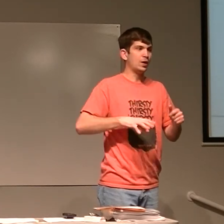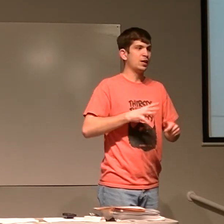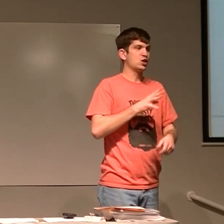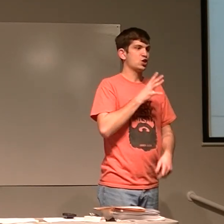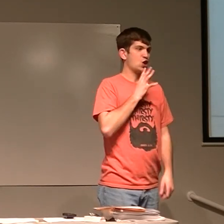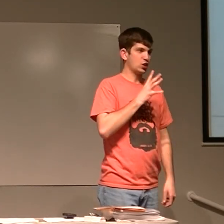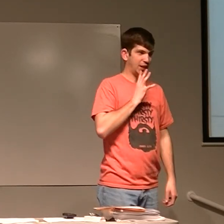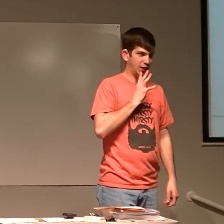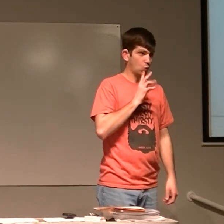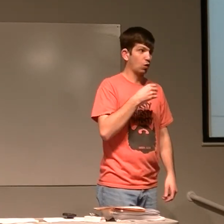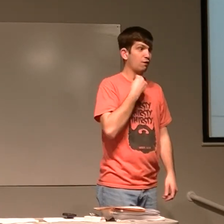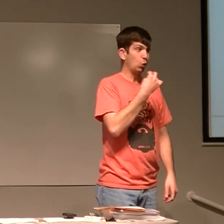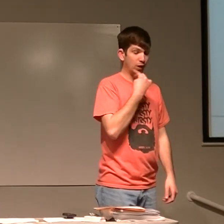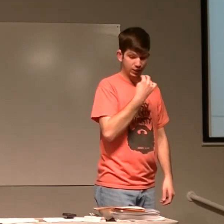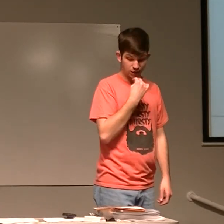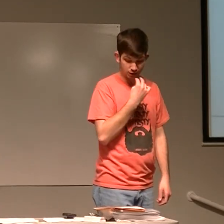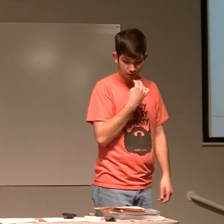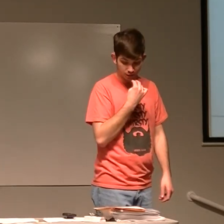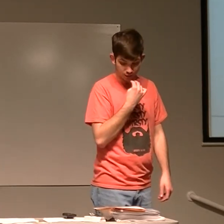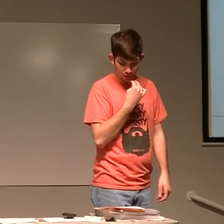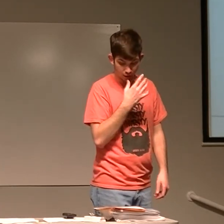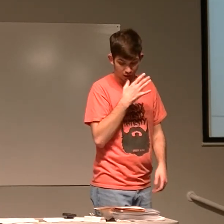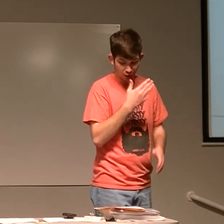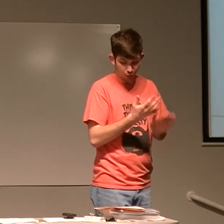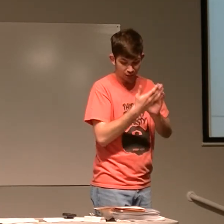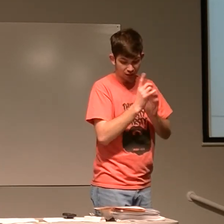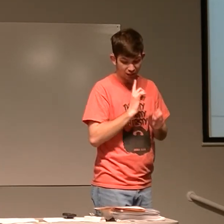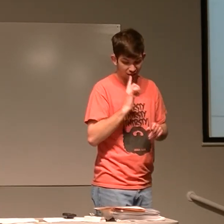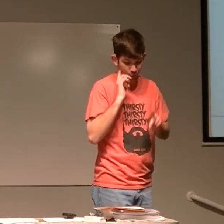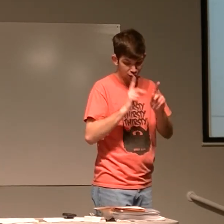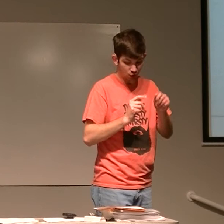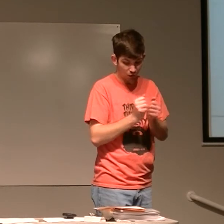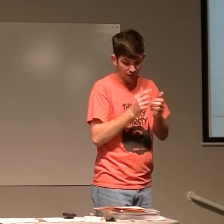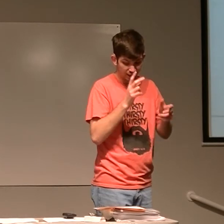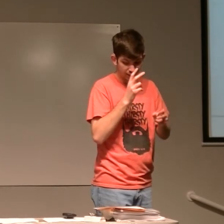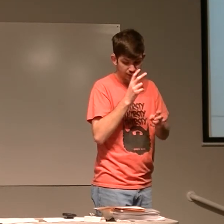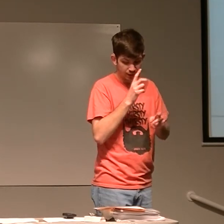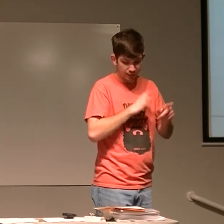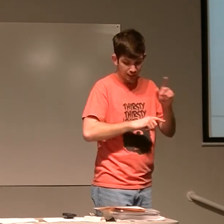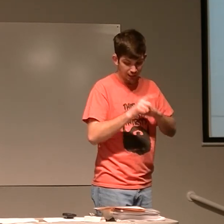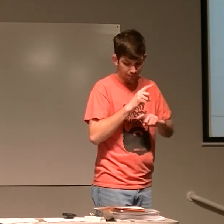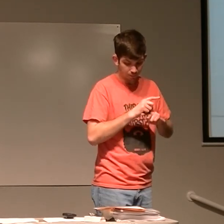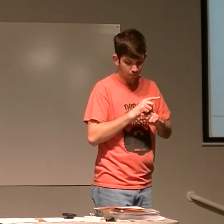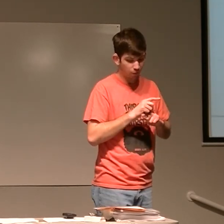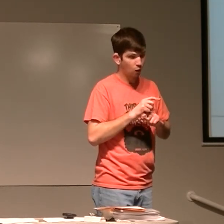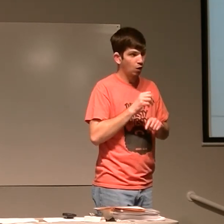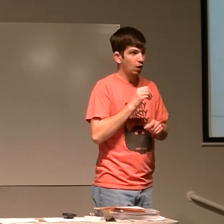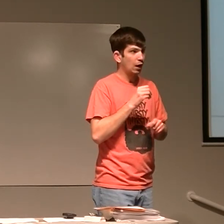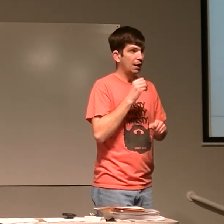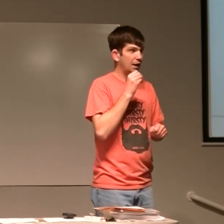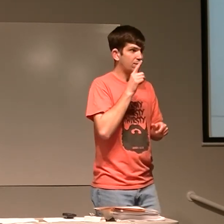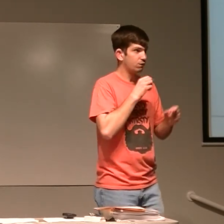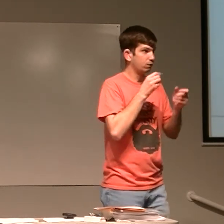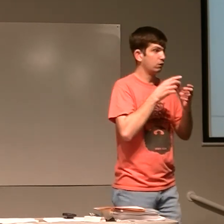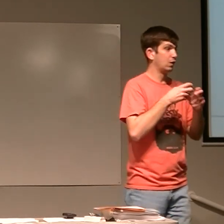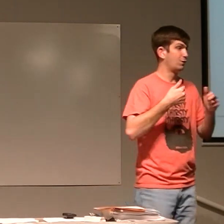Avoid talking or voice in the presence of a deaf person without signing. And